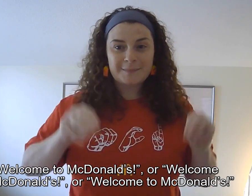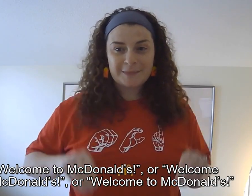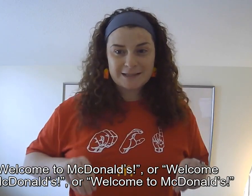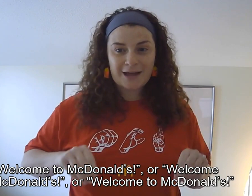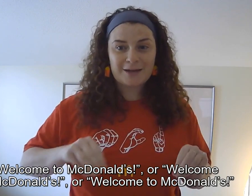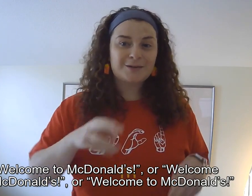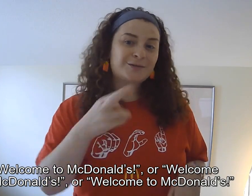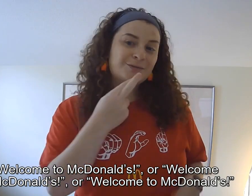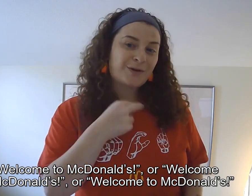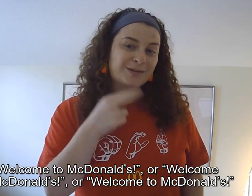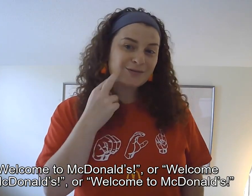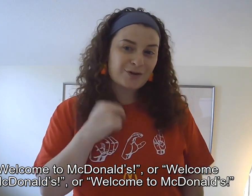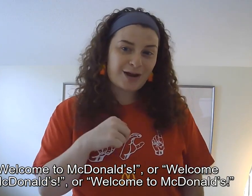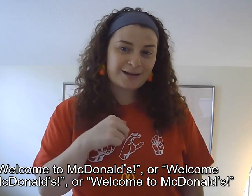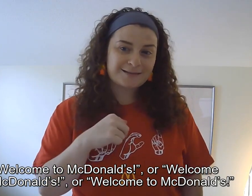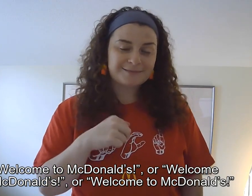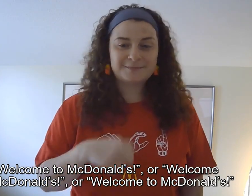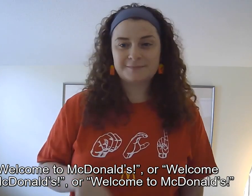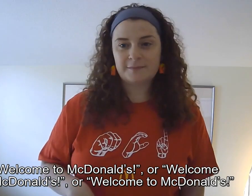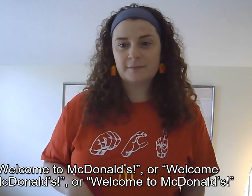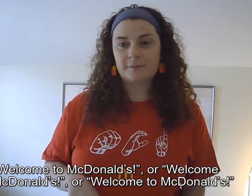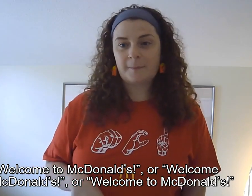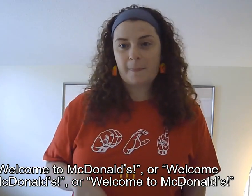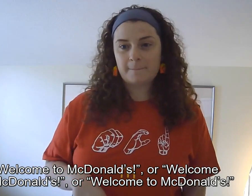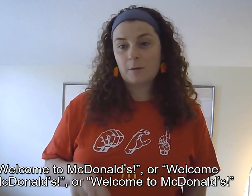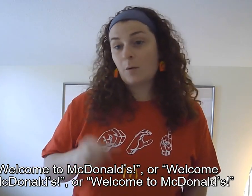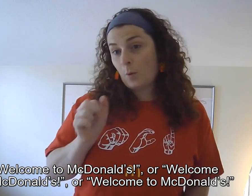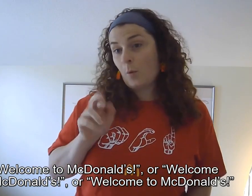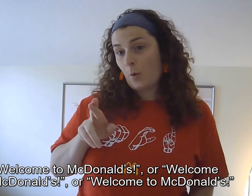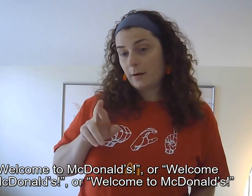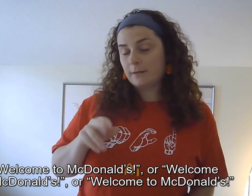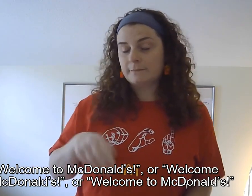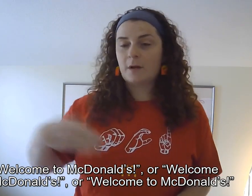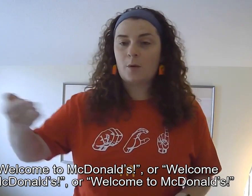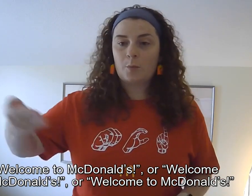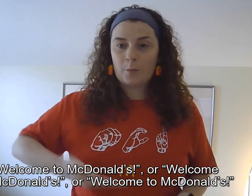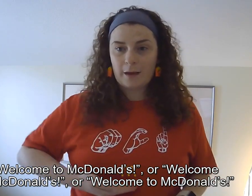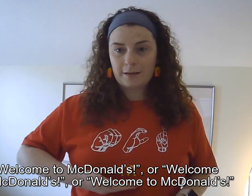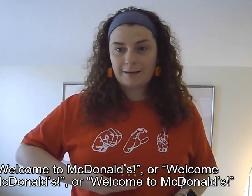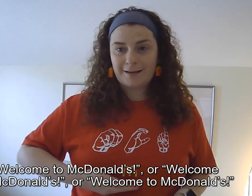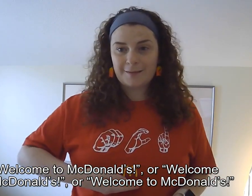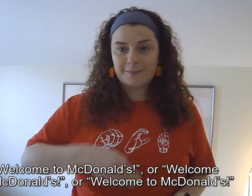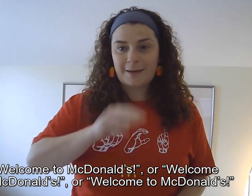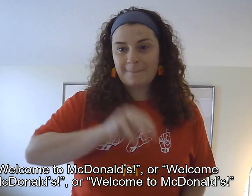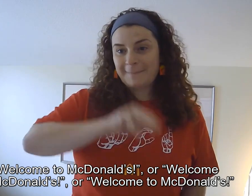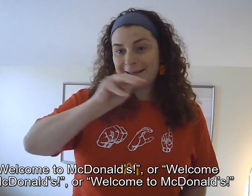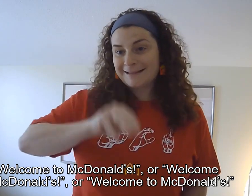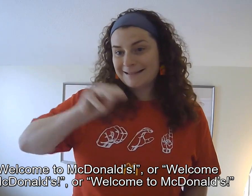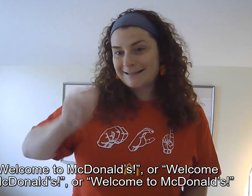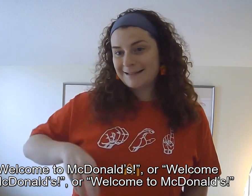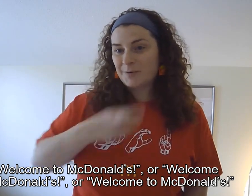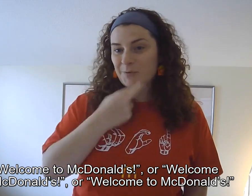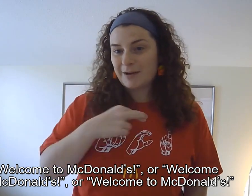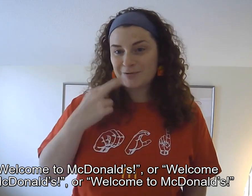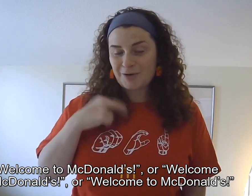Welcome to McDonald's restaurant. Or, welcome to McDonald's restaurant.